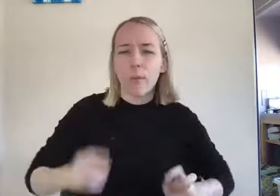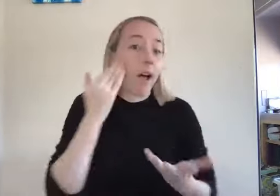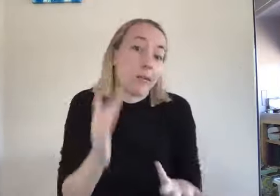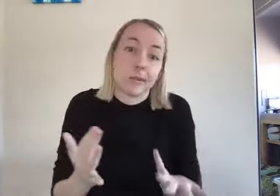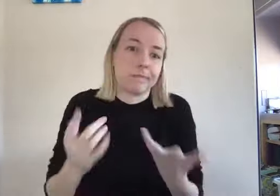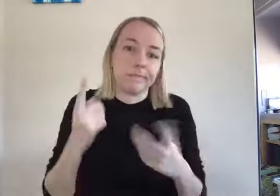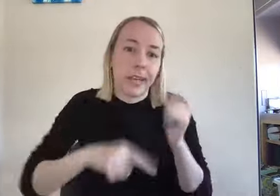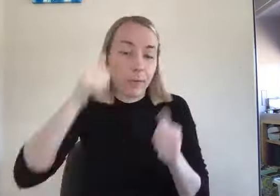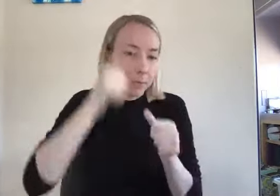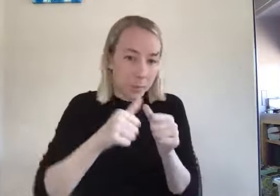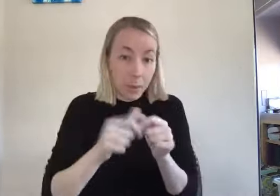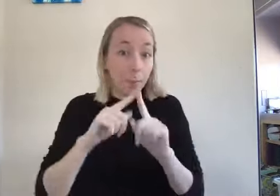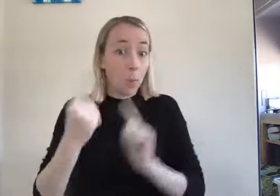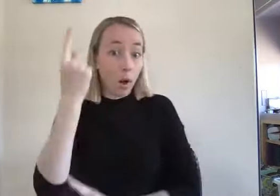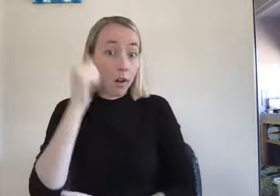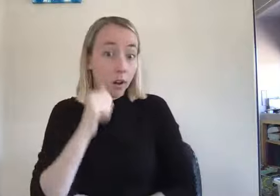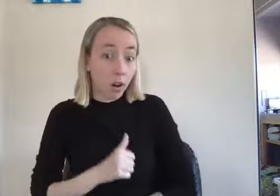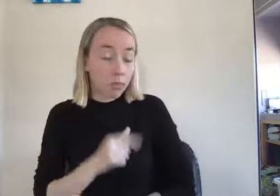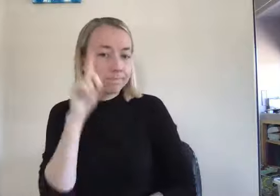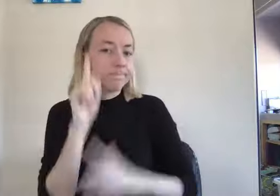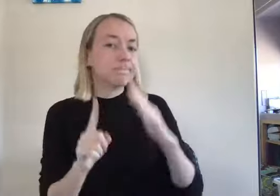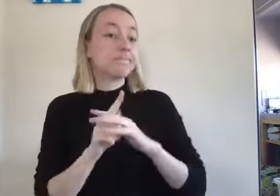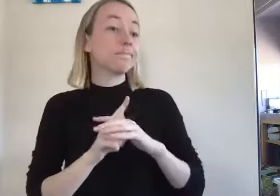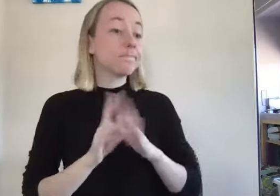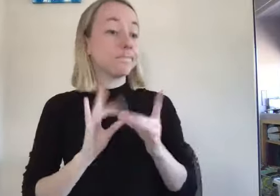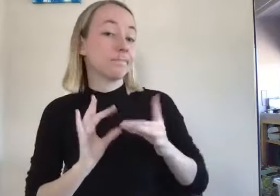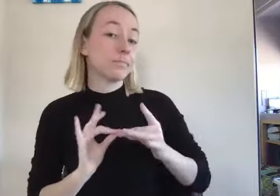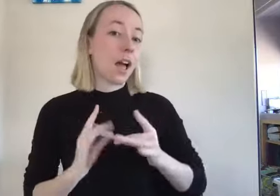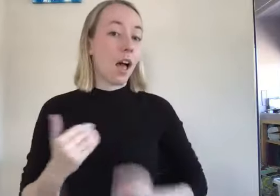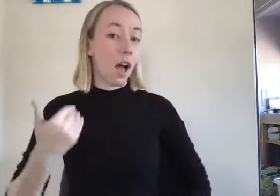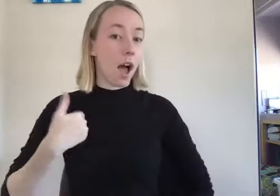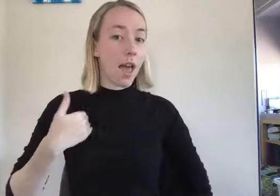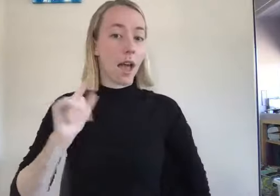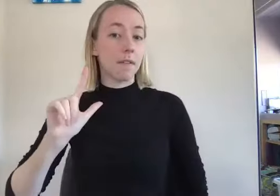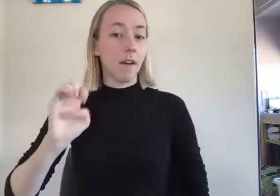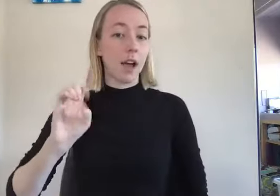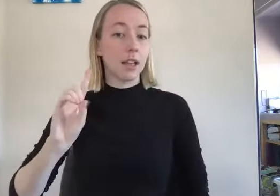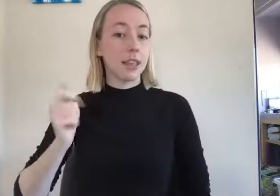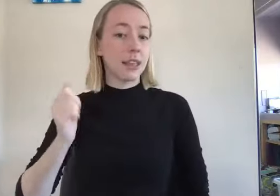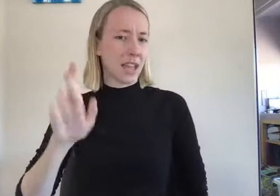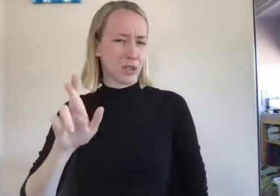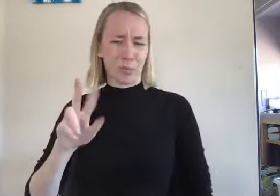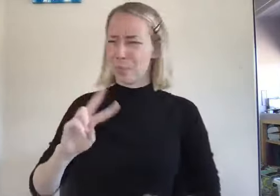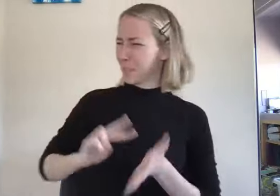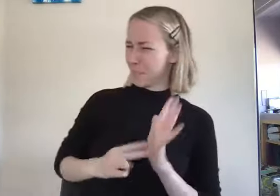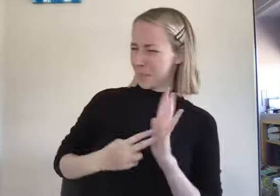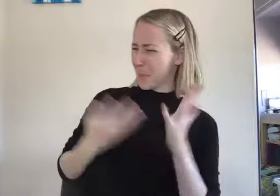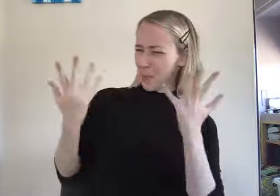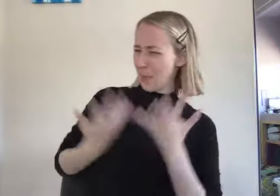remember what it was, but one of the gals said, well, I have a ledger. And we go, what do you mean